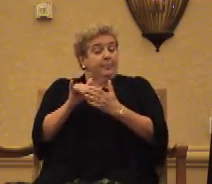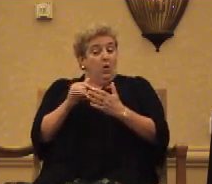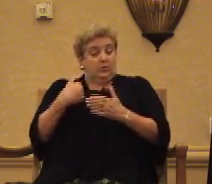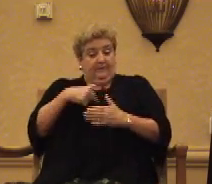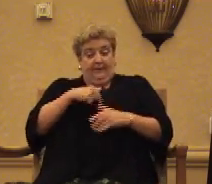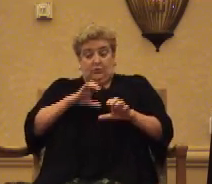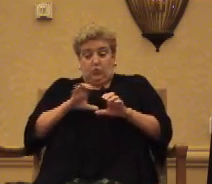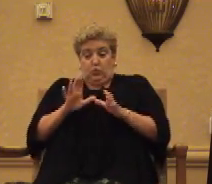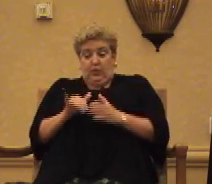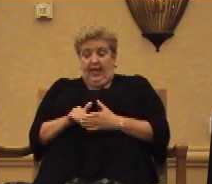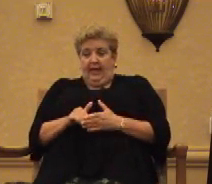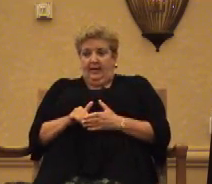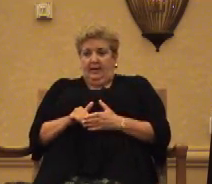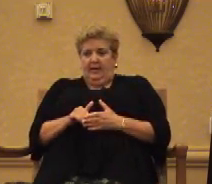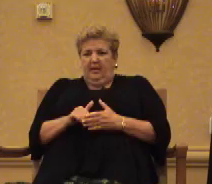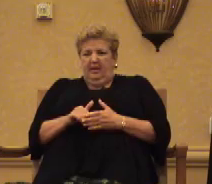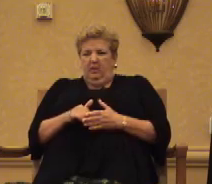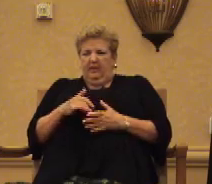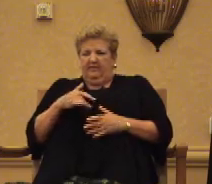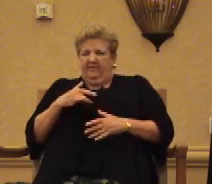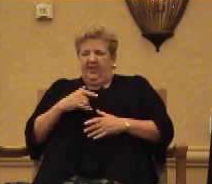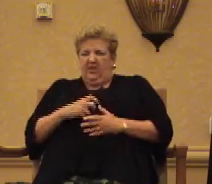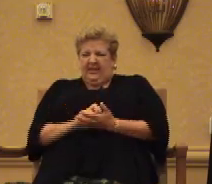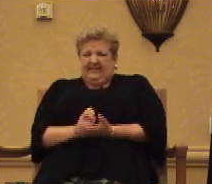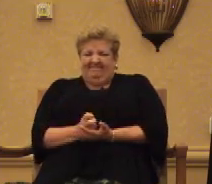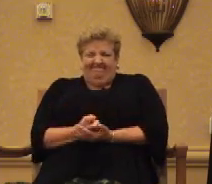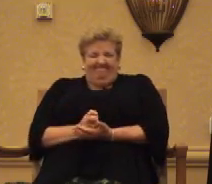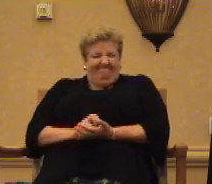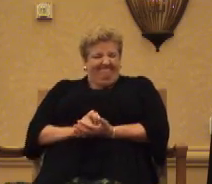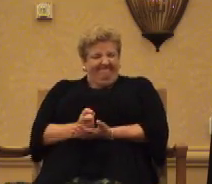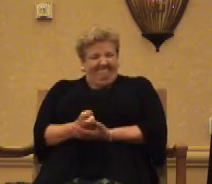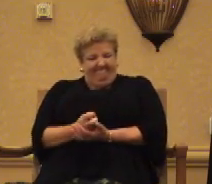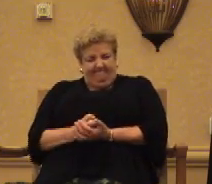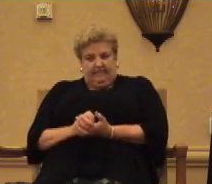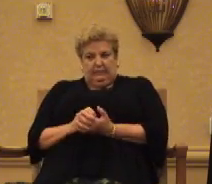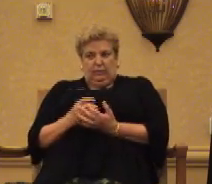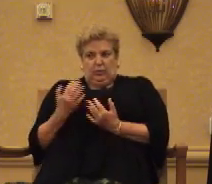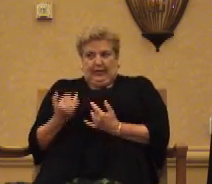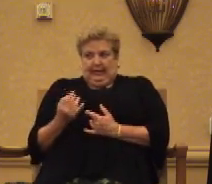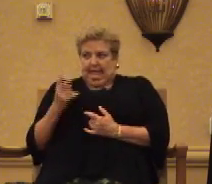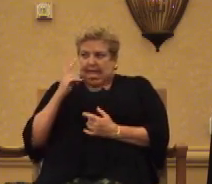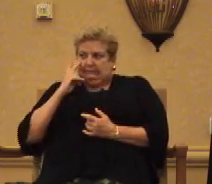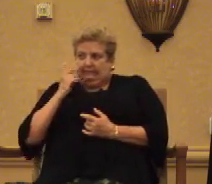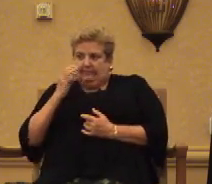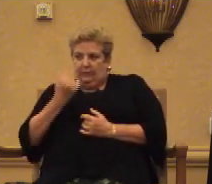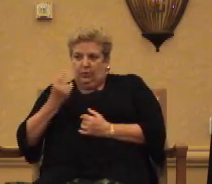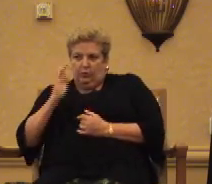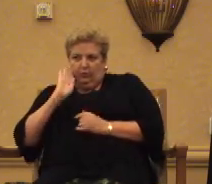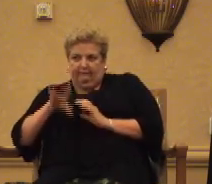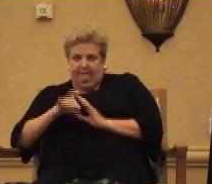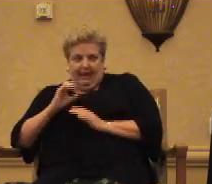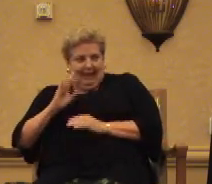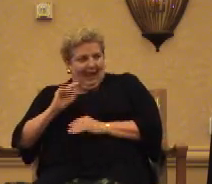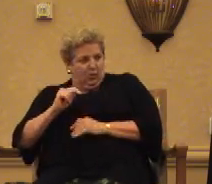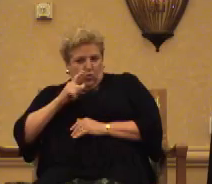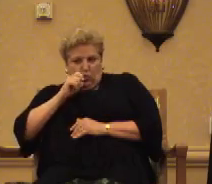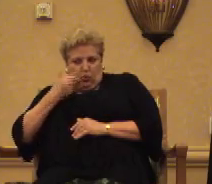develop a squirmy anxiousness about being found out. And I just felt like I was coming